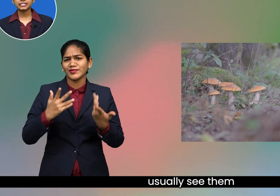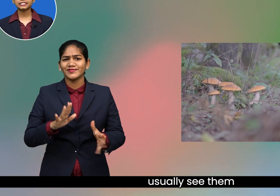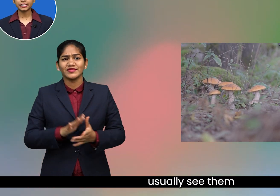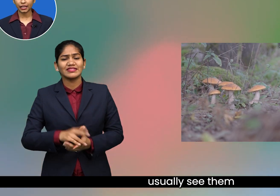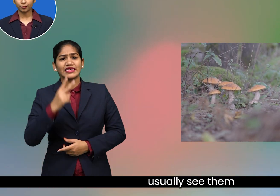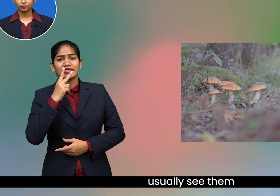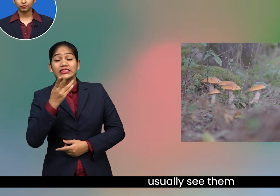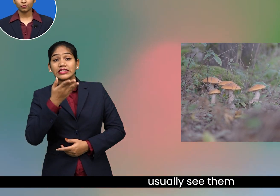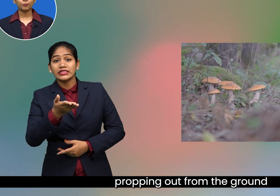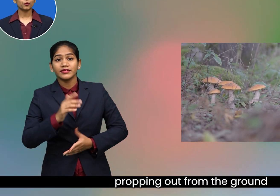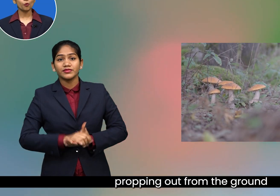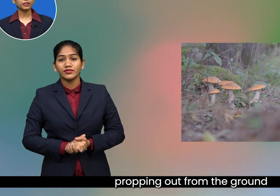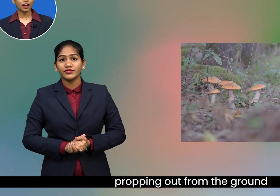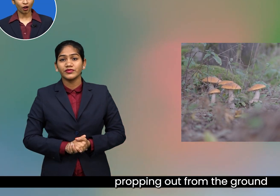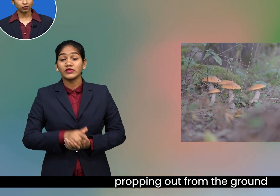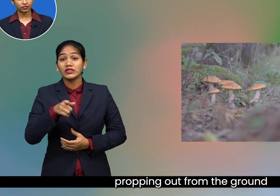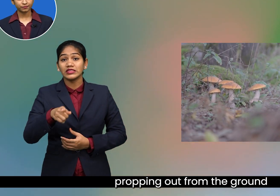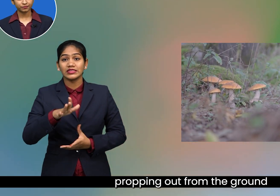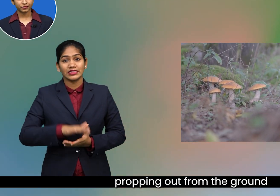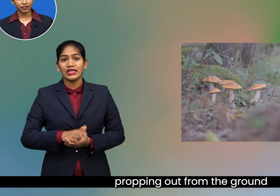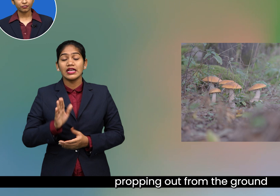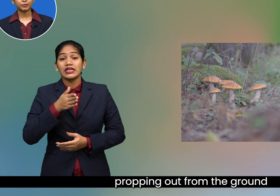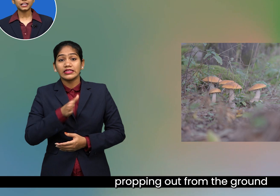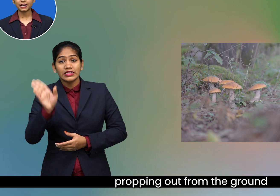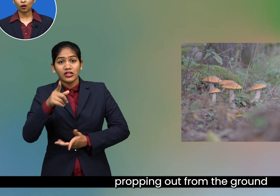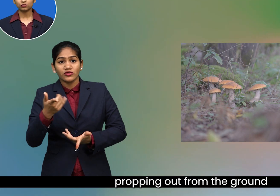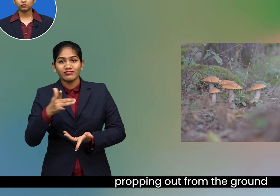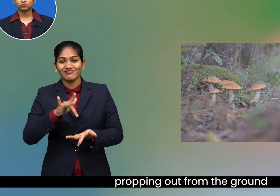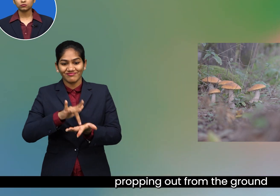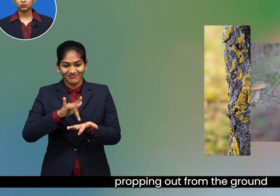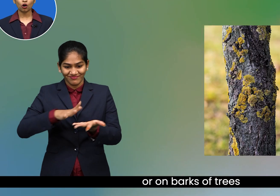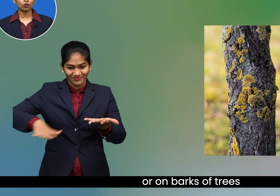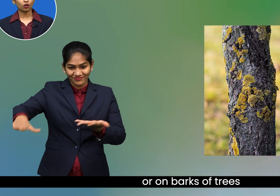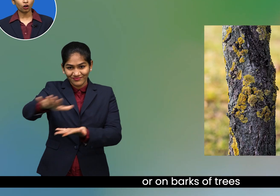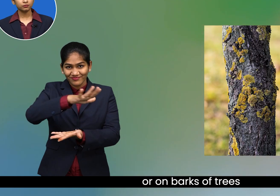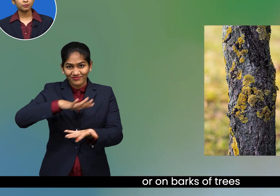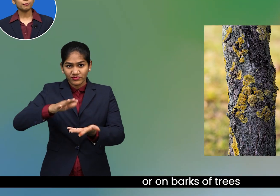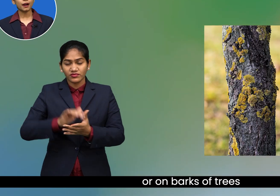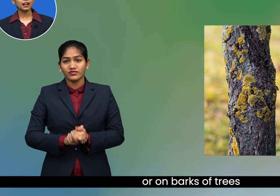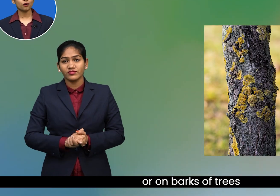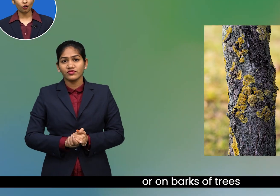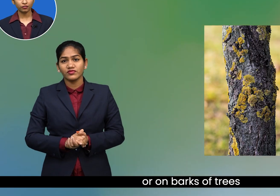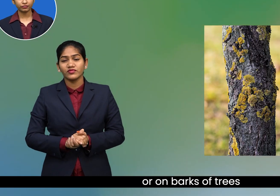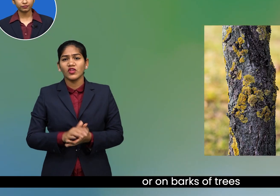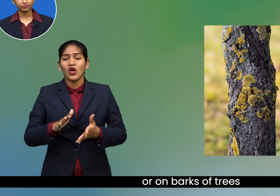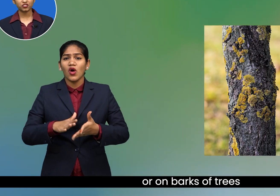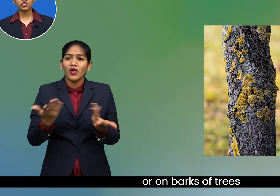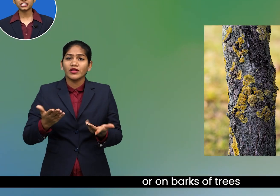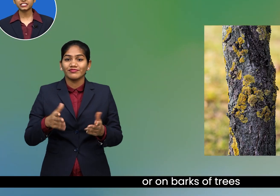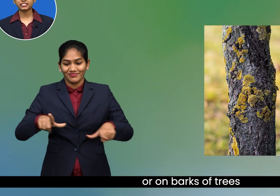Usually see them propping out from the ground or on bark